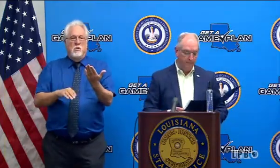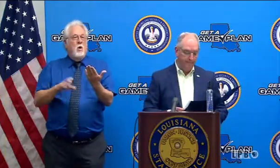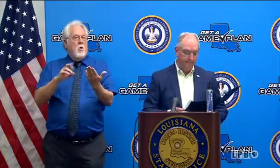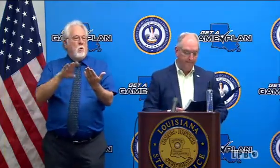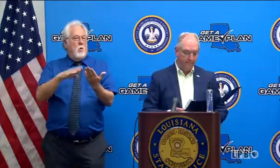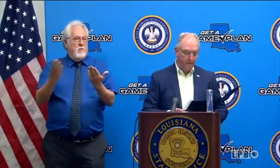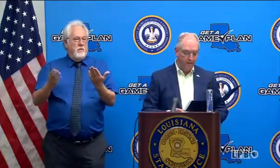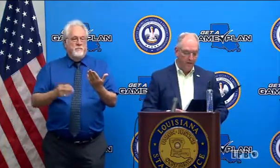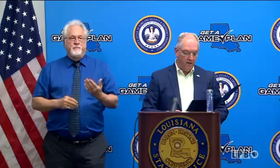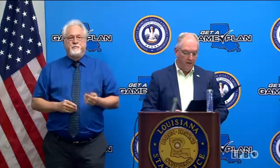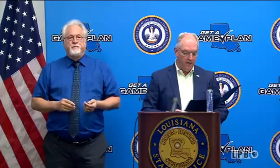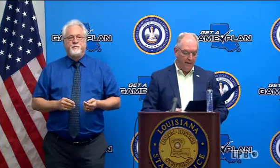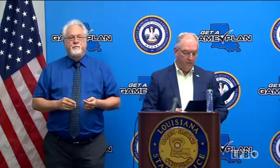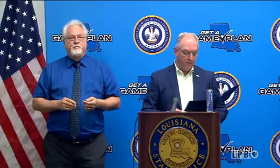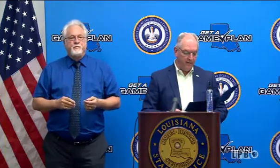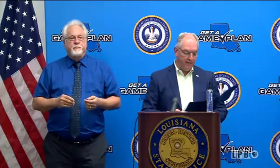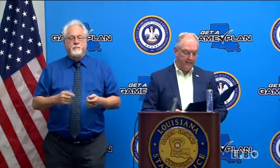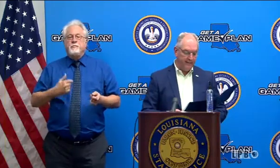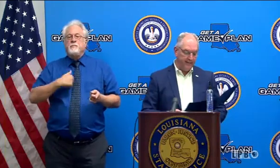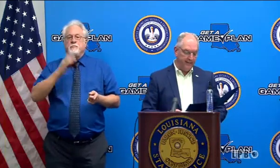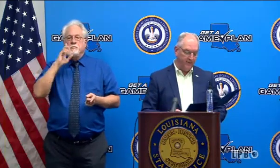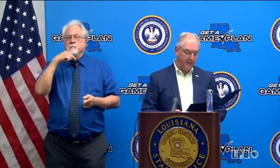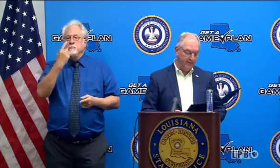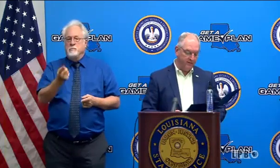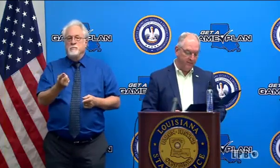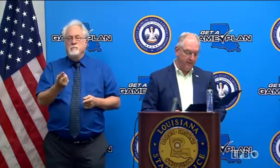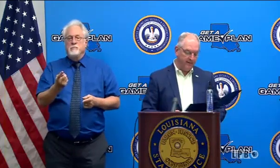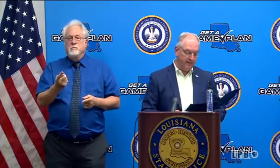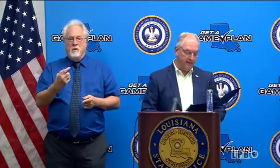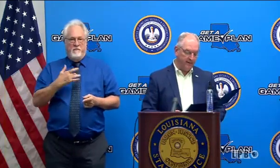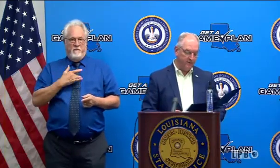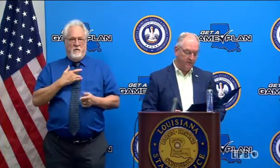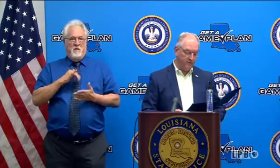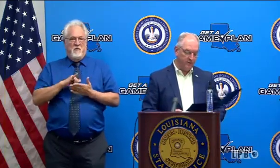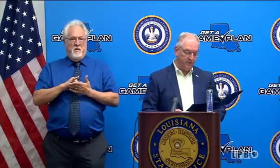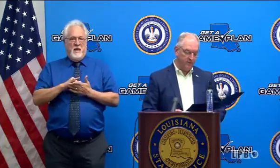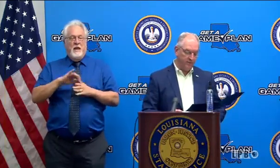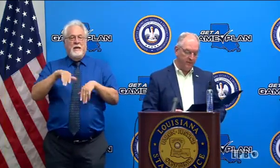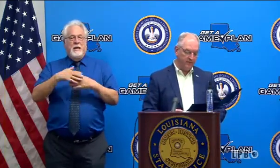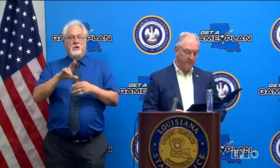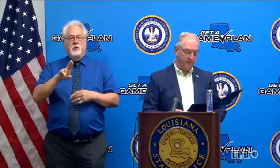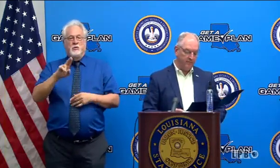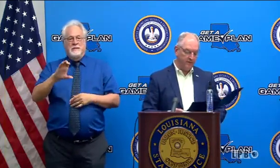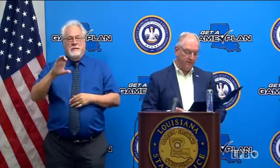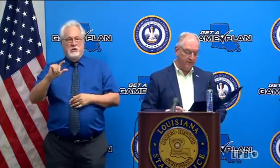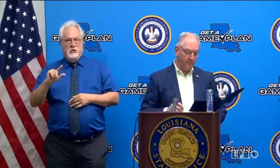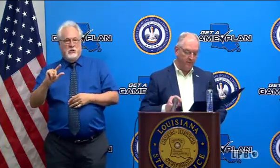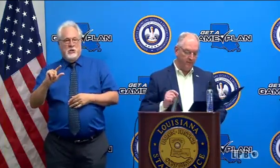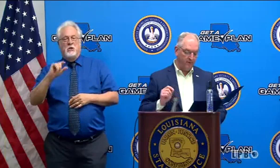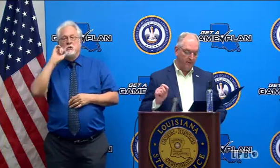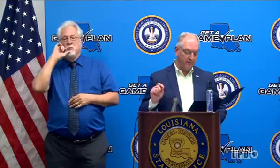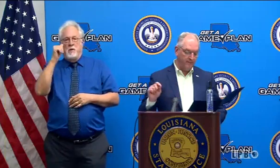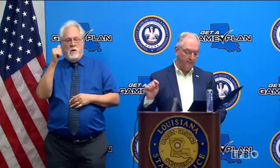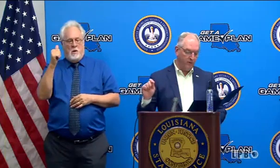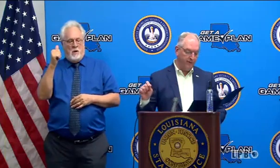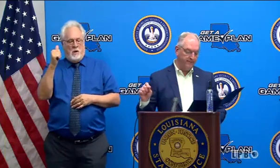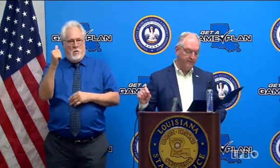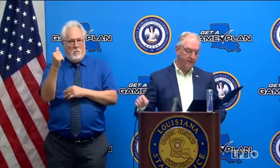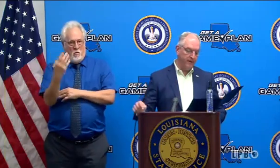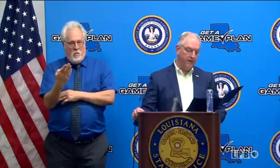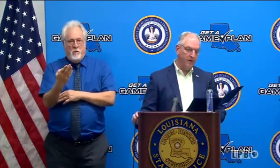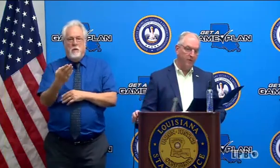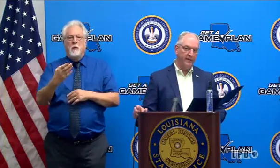or open. I will tell you that we anticipate that our next UCG will be tomorrow